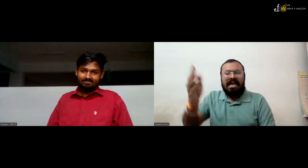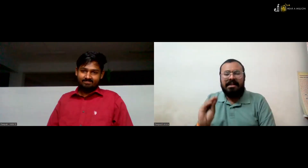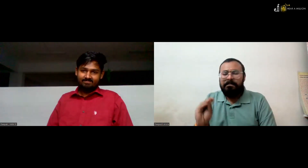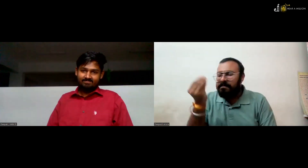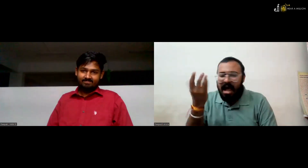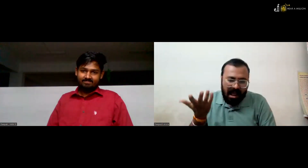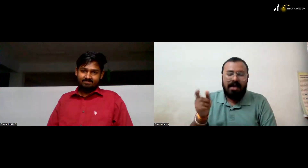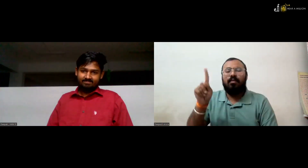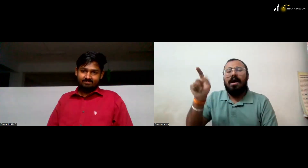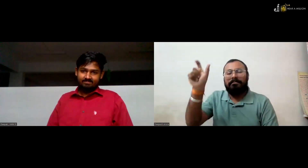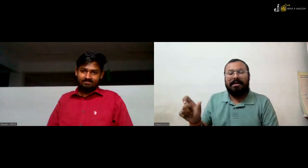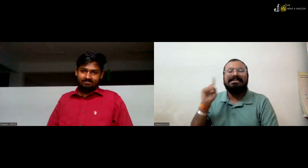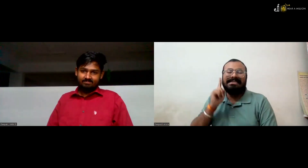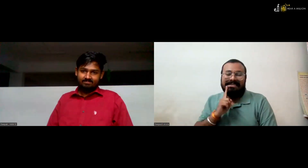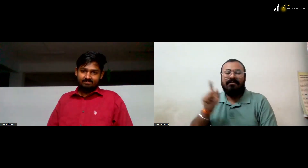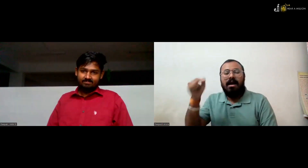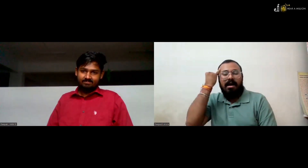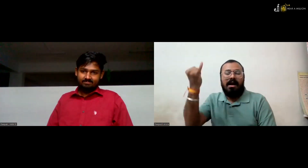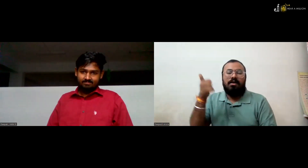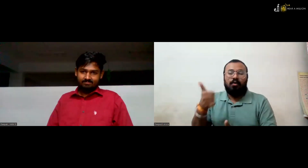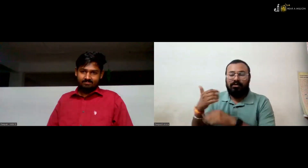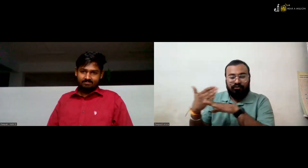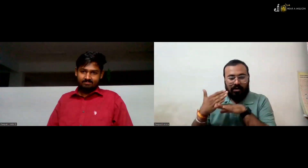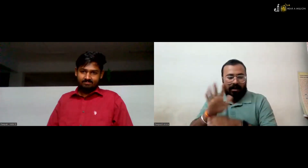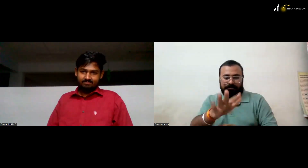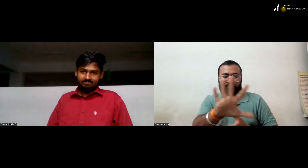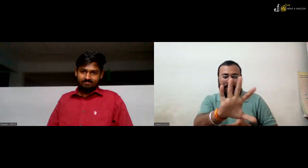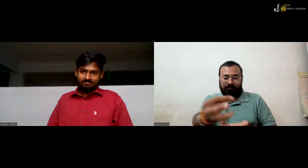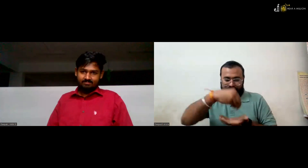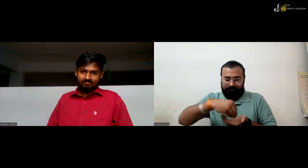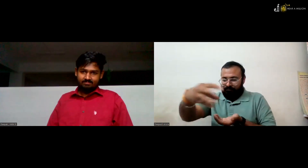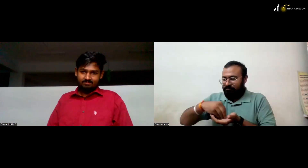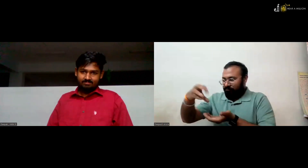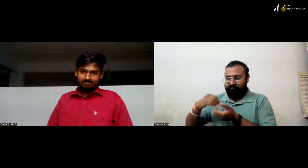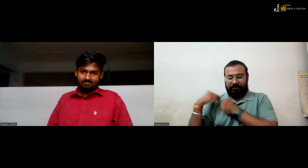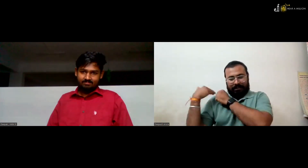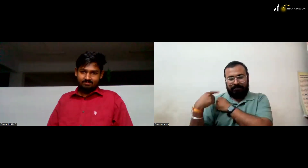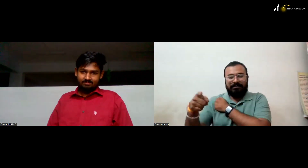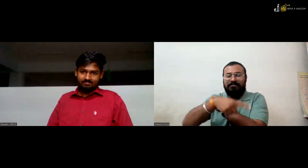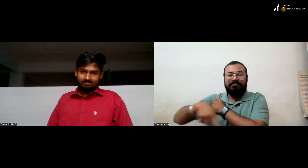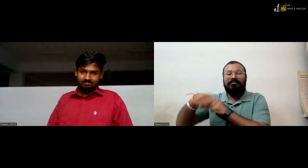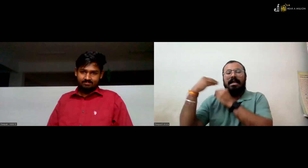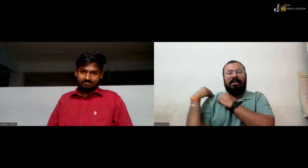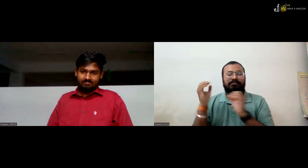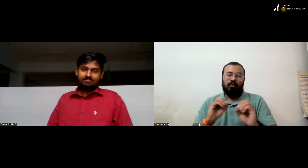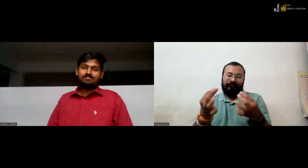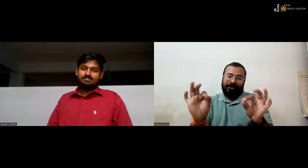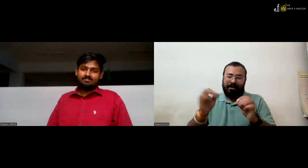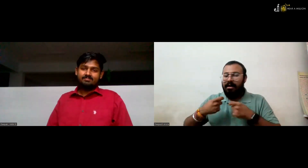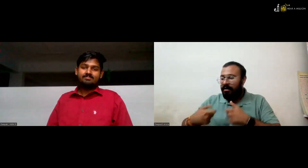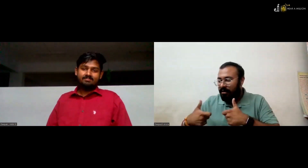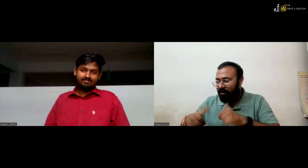Rather to ask each of the people to pay this much amount. So that was a good idea, where a deaf person shared with me